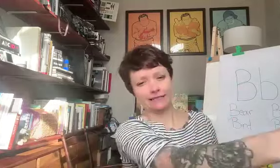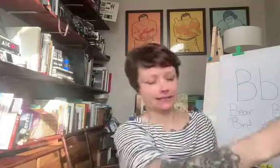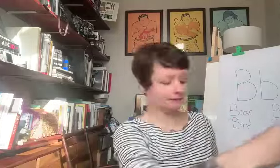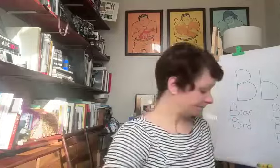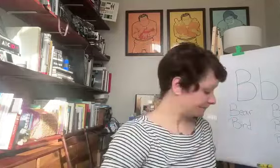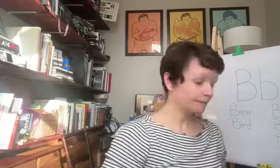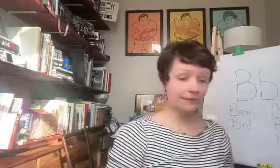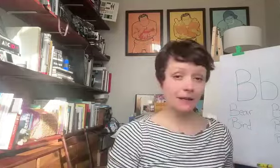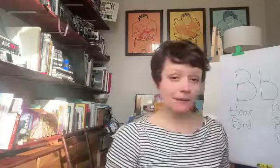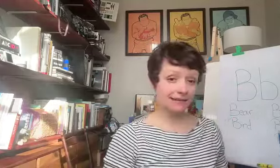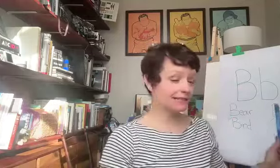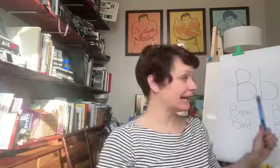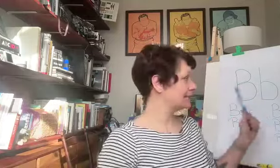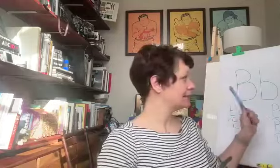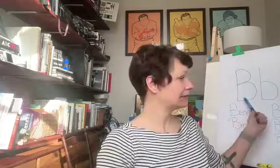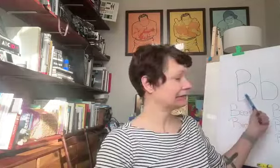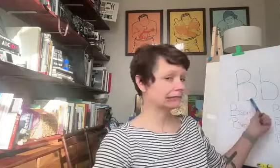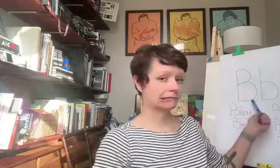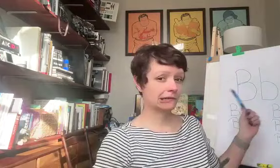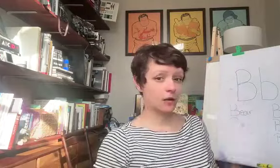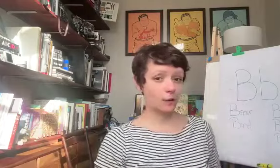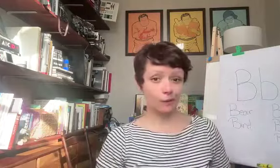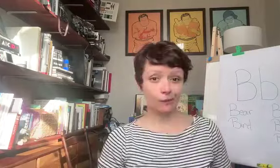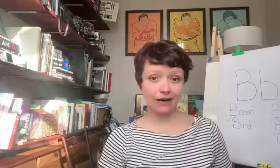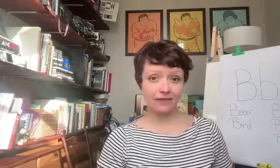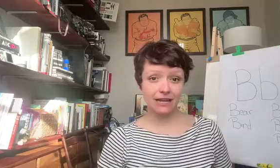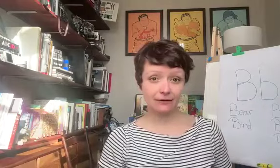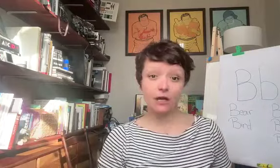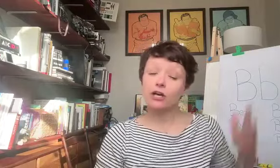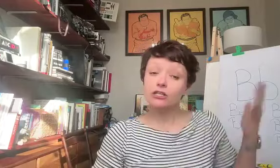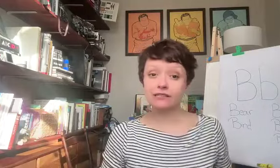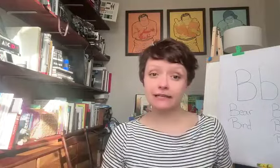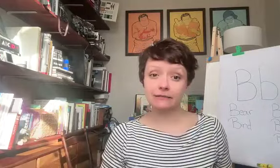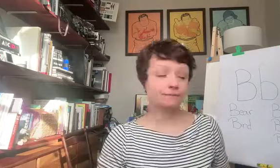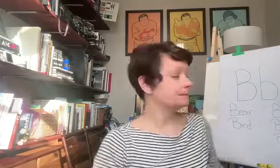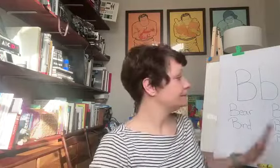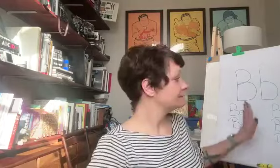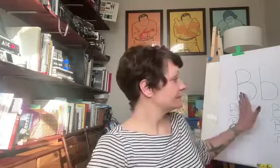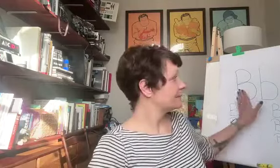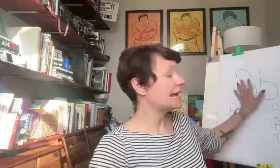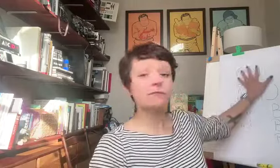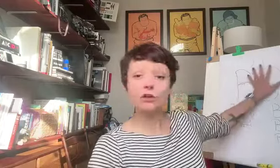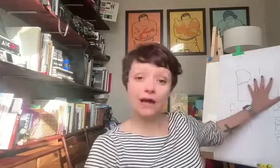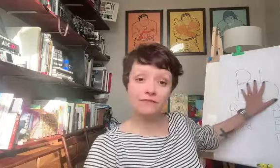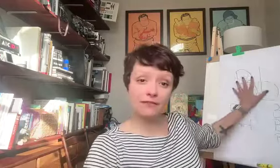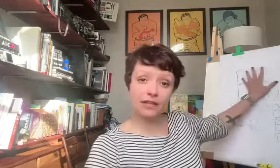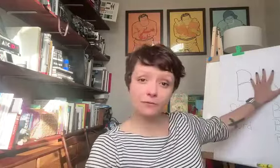White. But in this case, we're working on this letter. So here's the deal. If you have done the letter